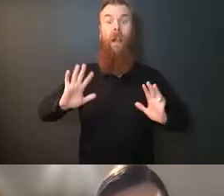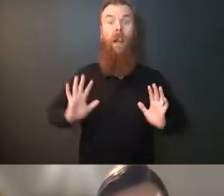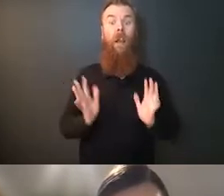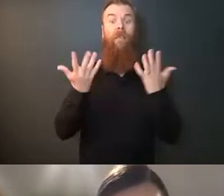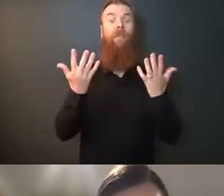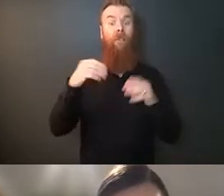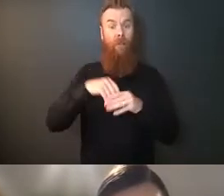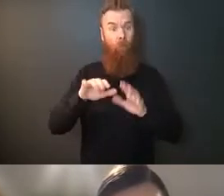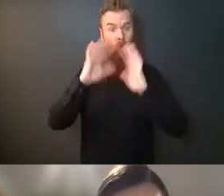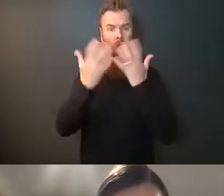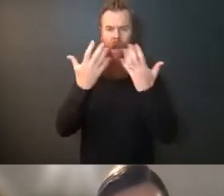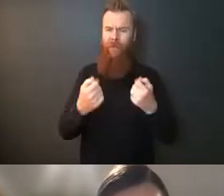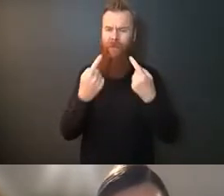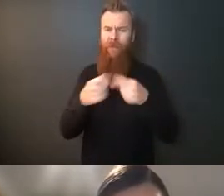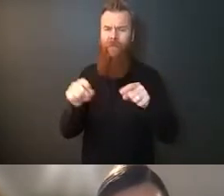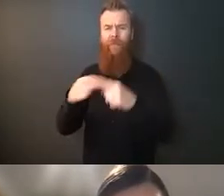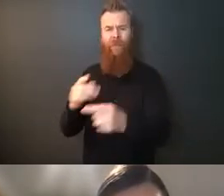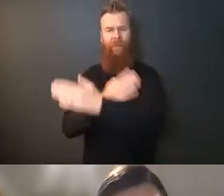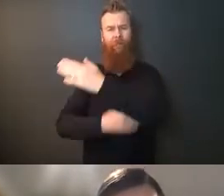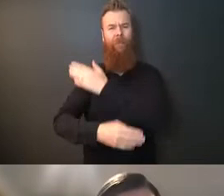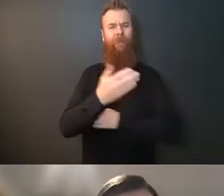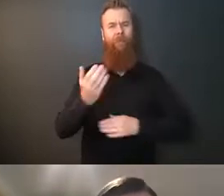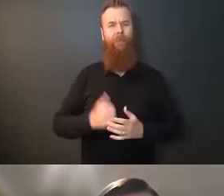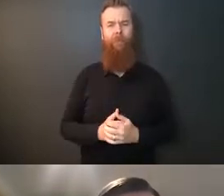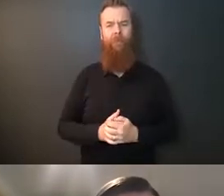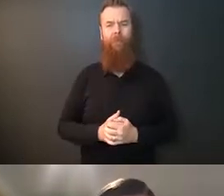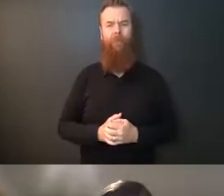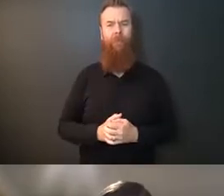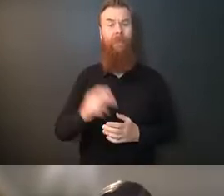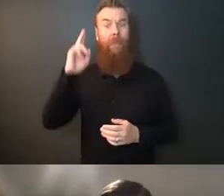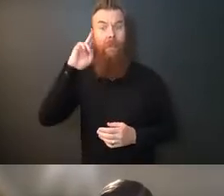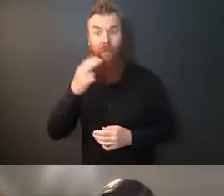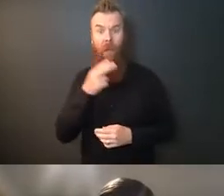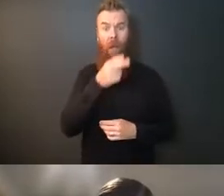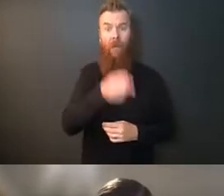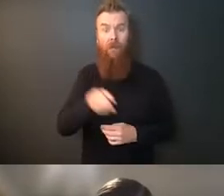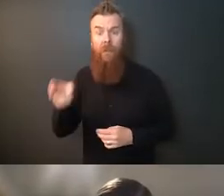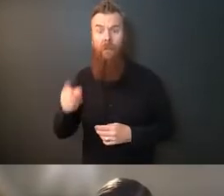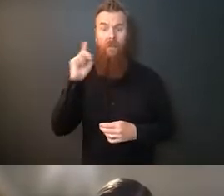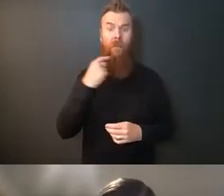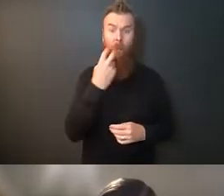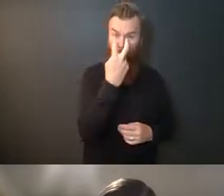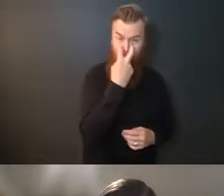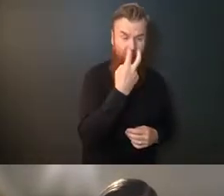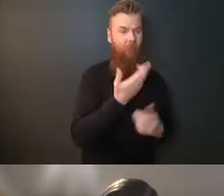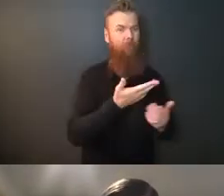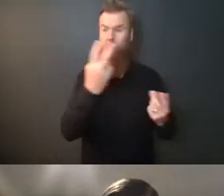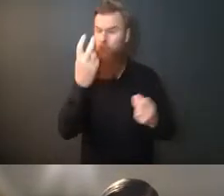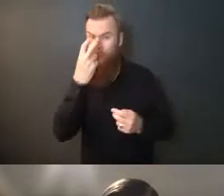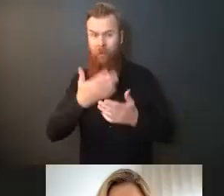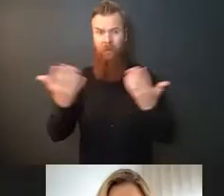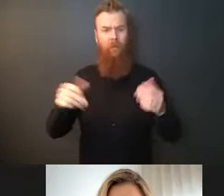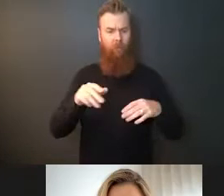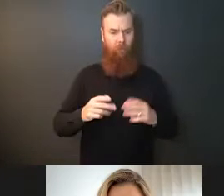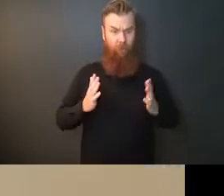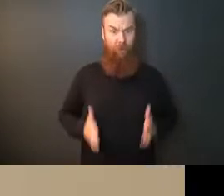These include individuals who are deaf, hard of hearing, deaf-blind, blind, have physical disabilities, are amputees, or